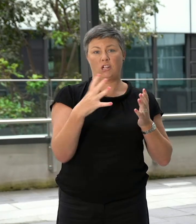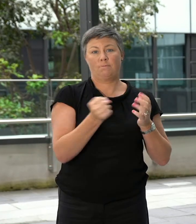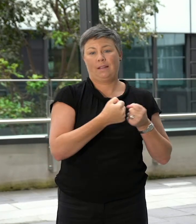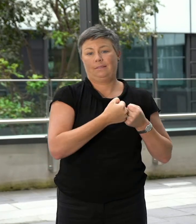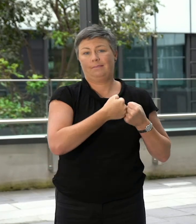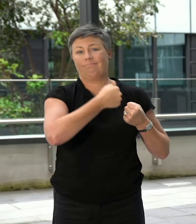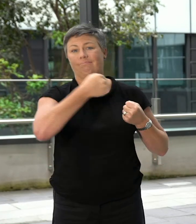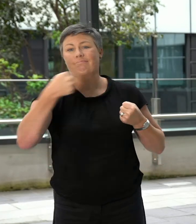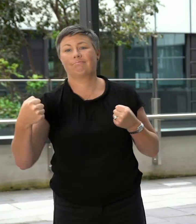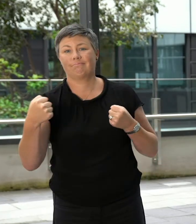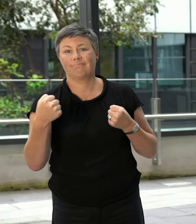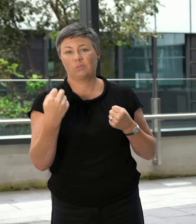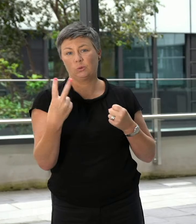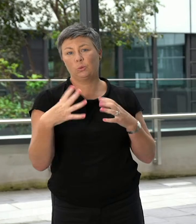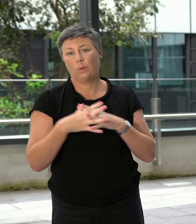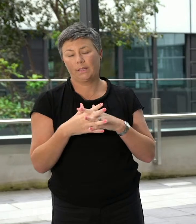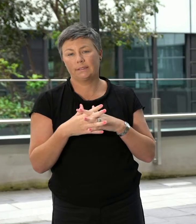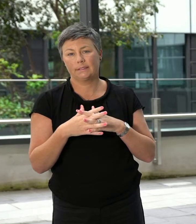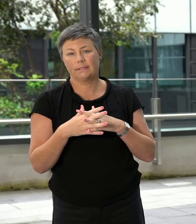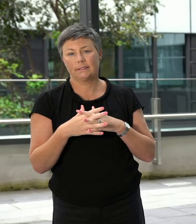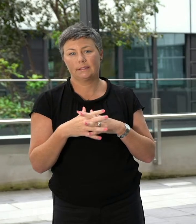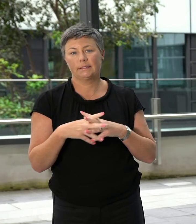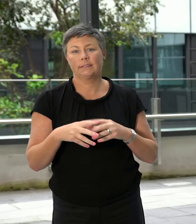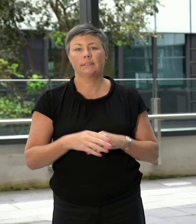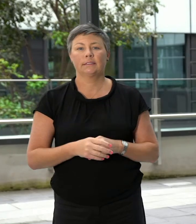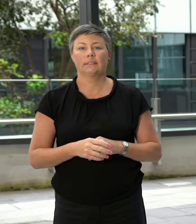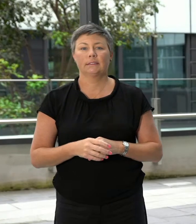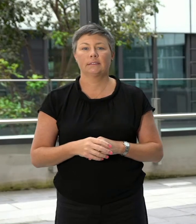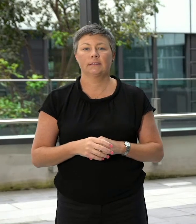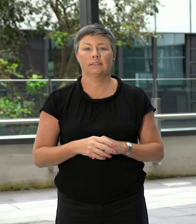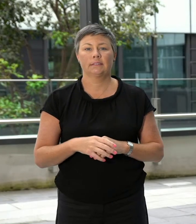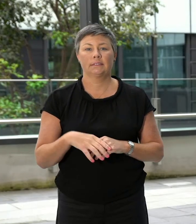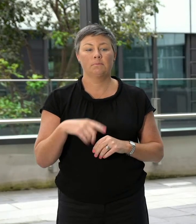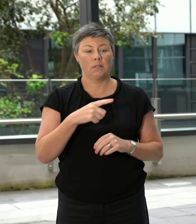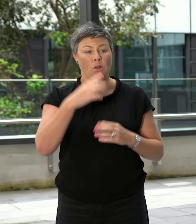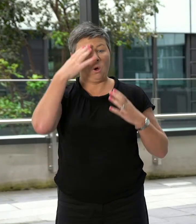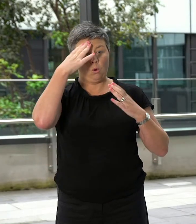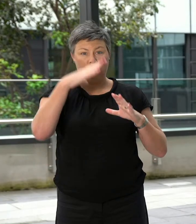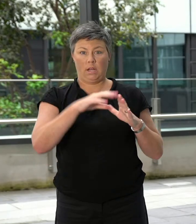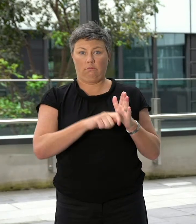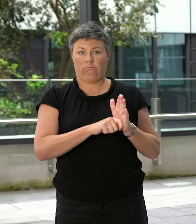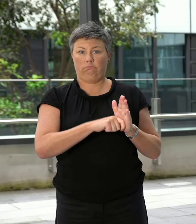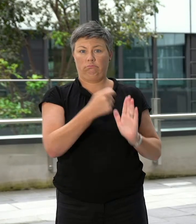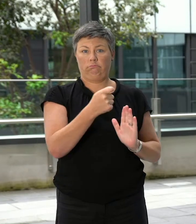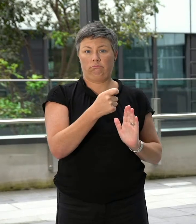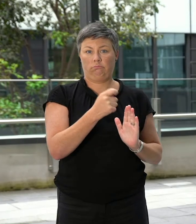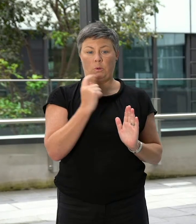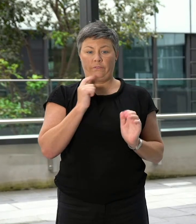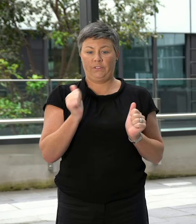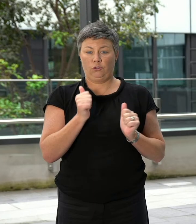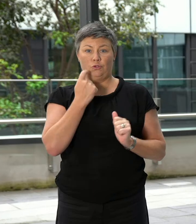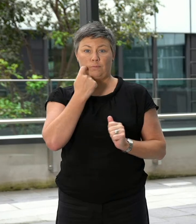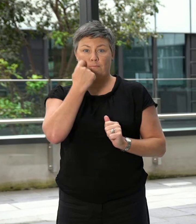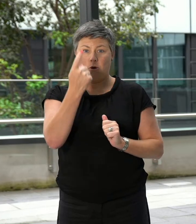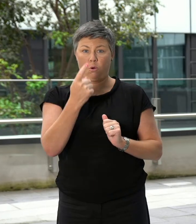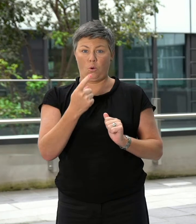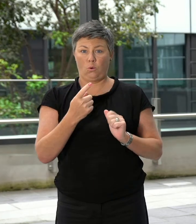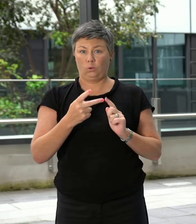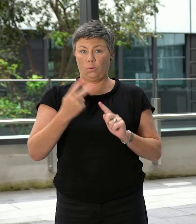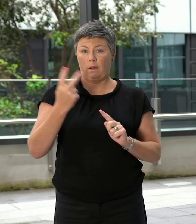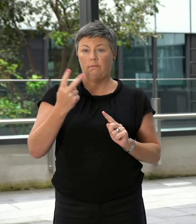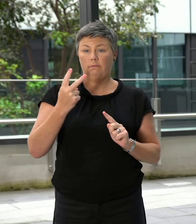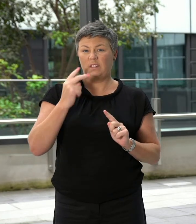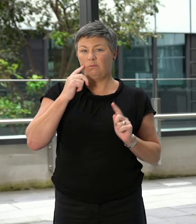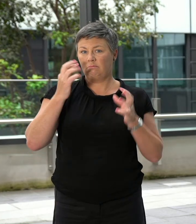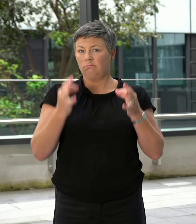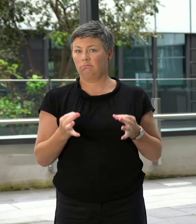a decision will be made tomorrow. As we said, we had the hotel in lockdown for 72 hours. That finishes tomorrow at midday, and a decision will be